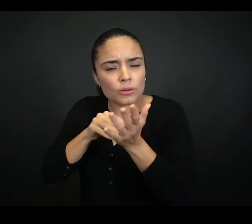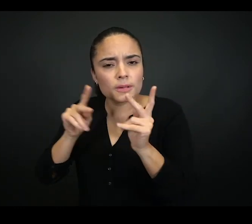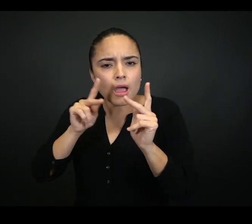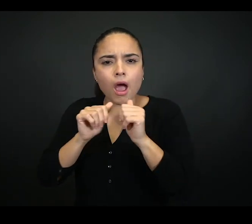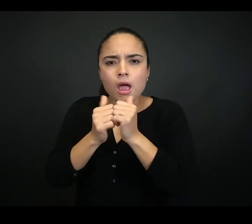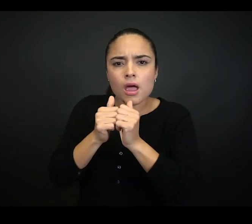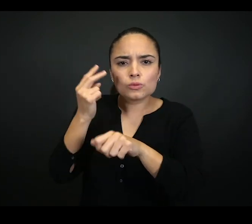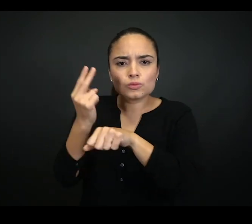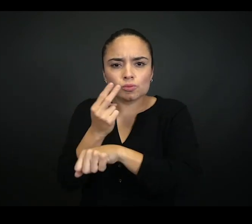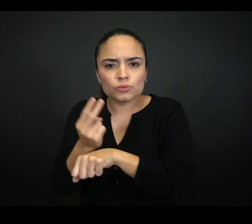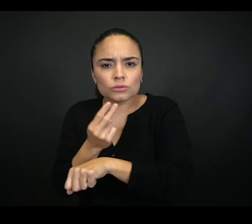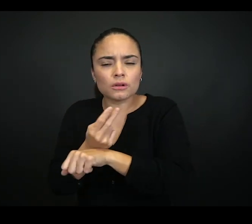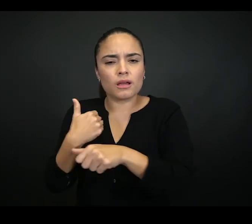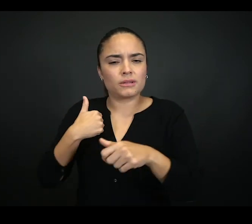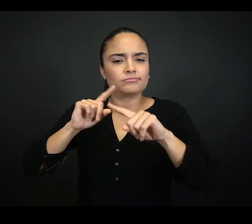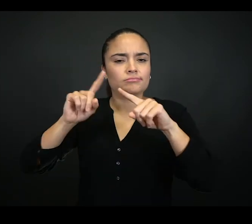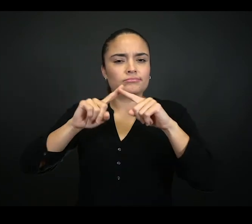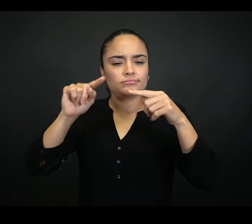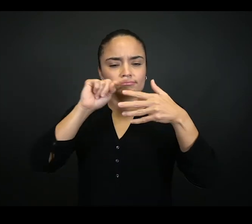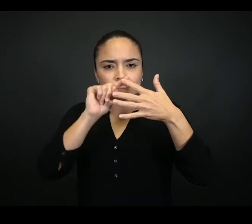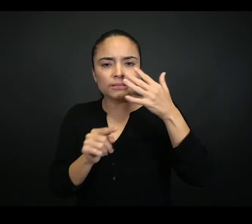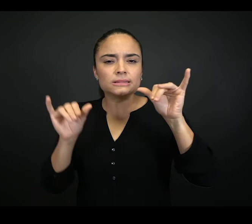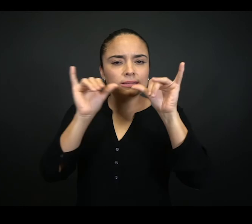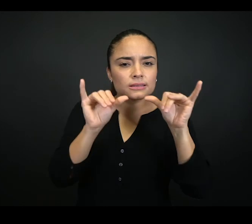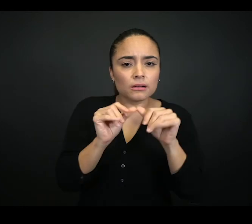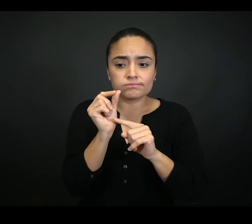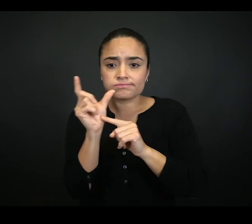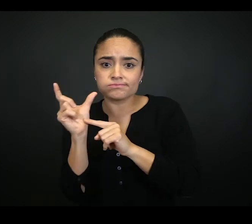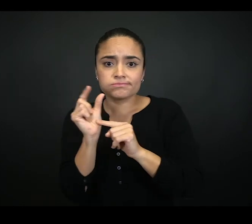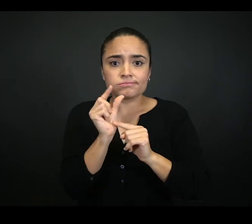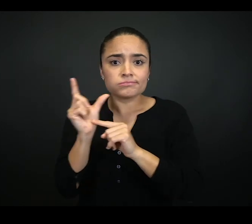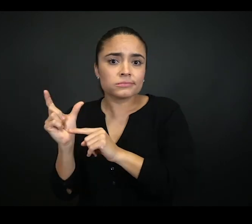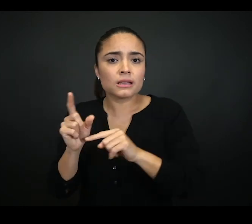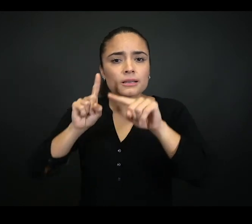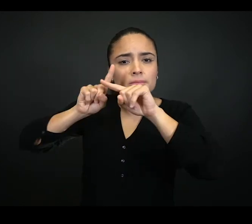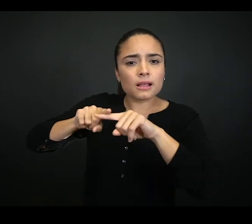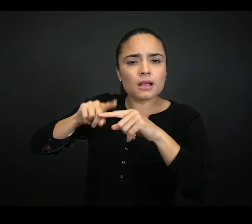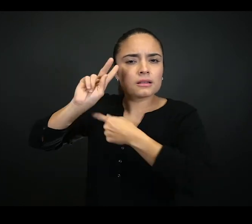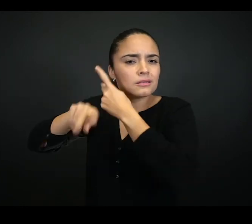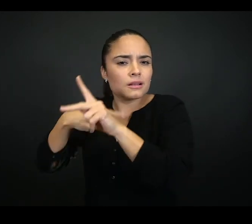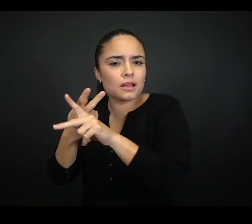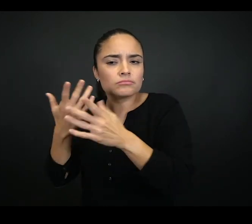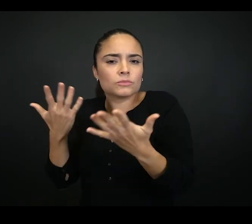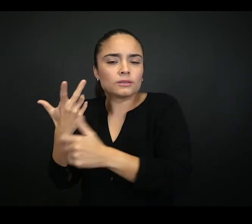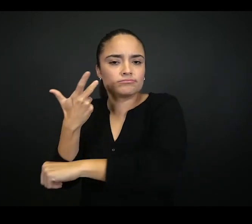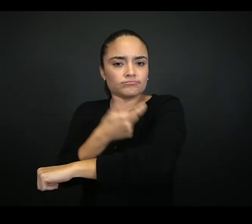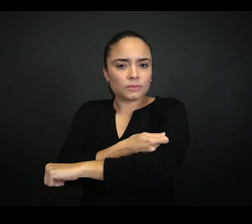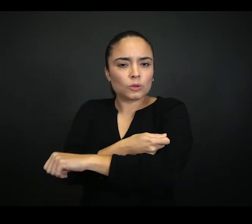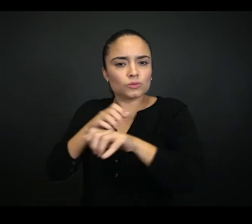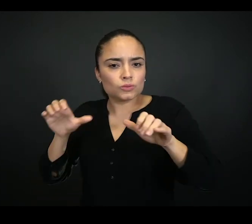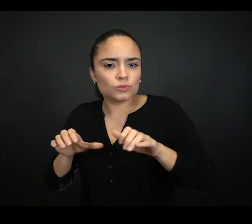different sizes and gauges of needles that are appropriate for different kinds of injection. So